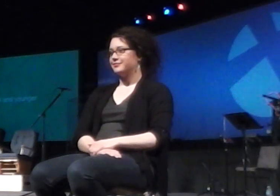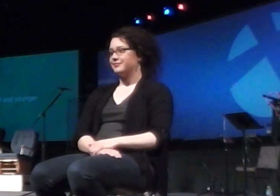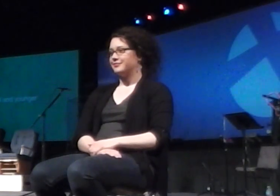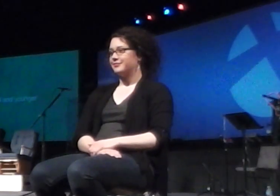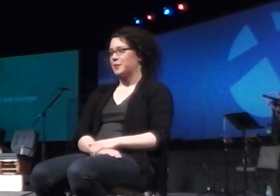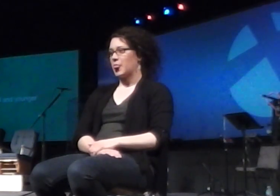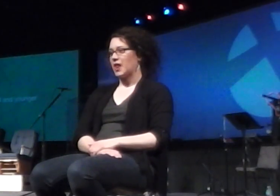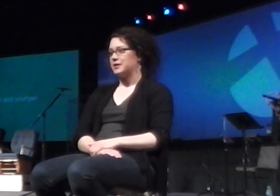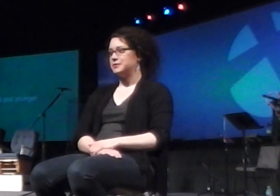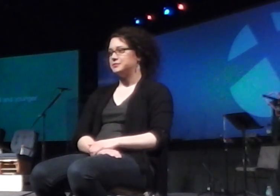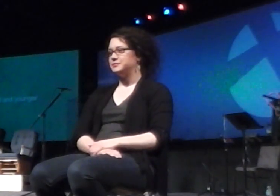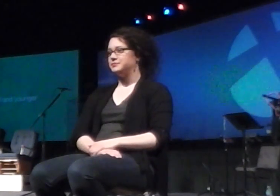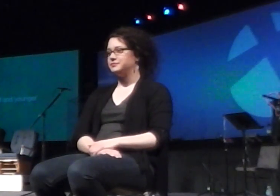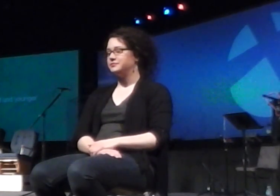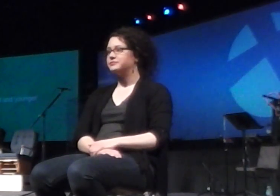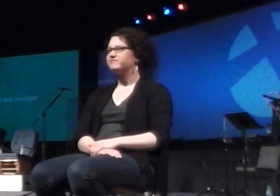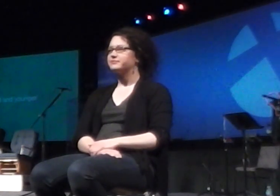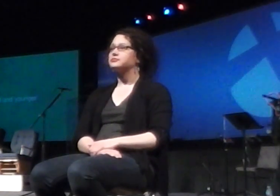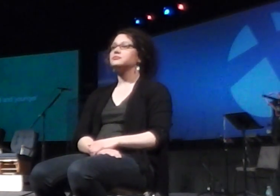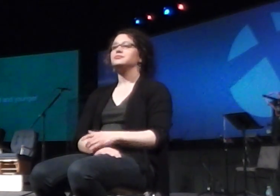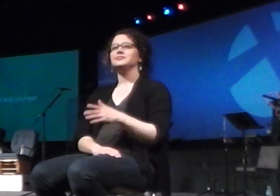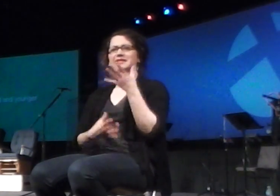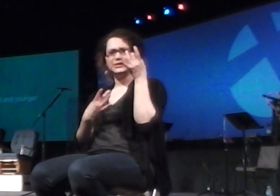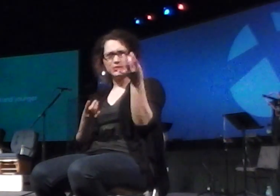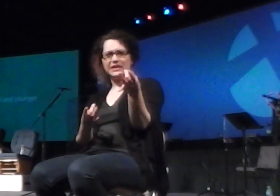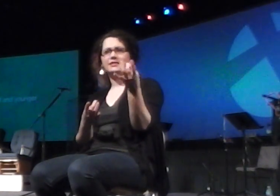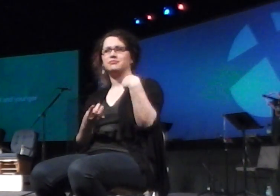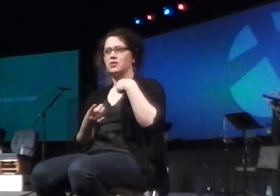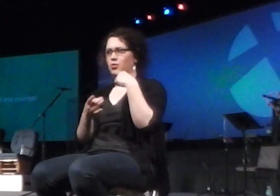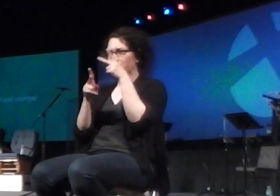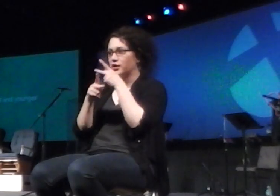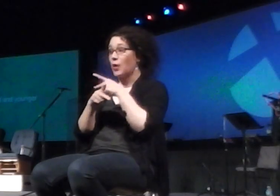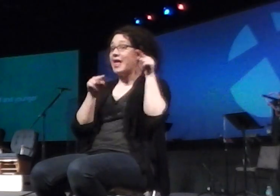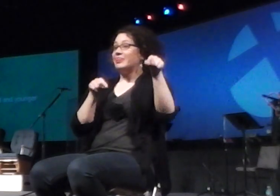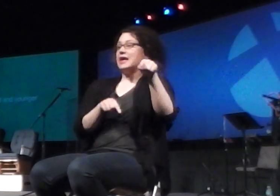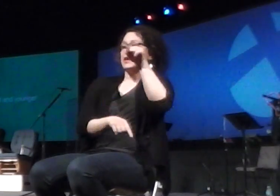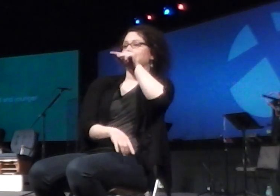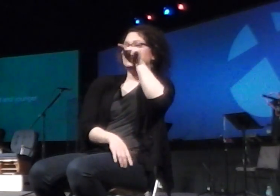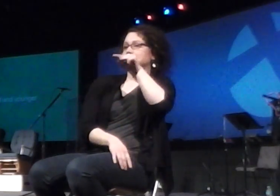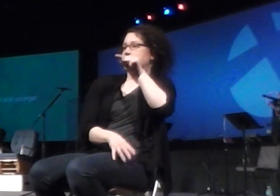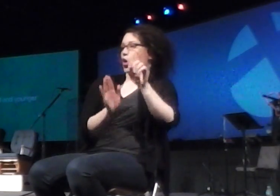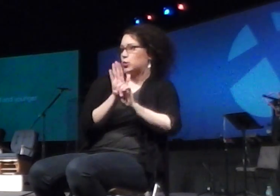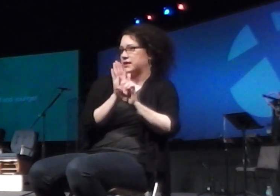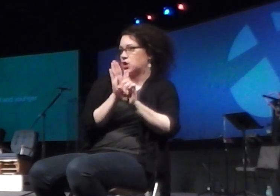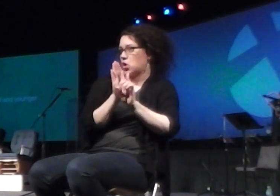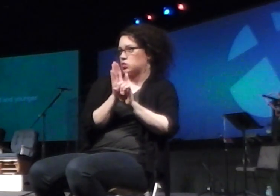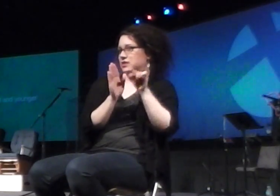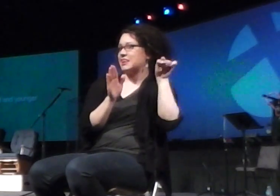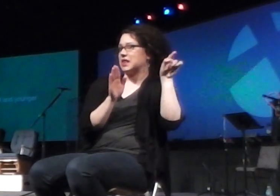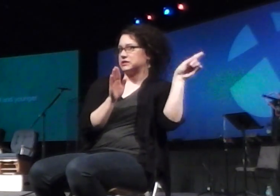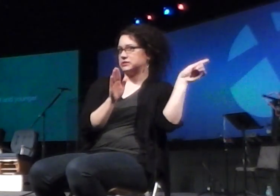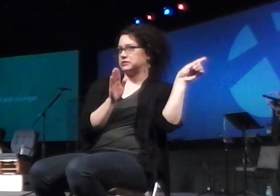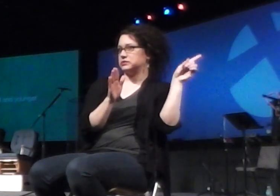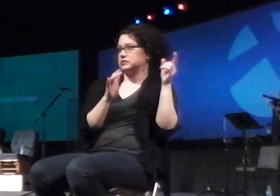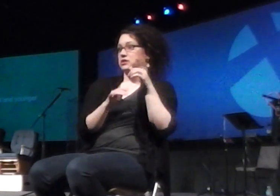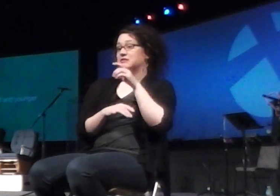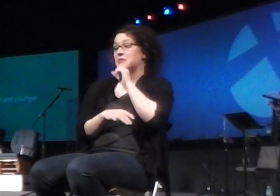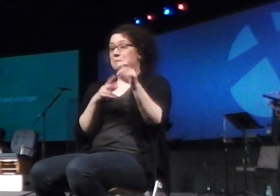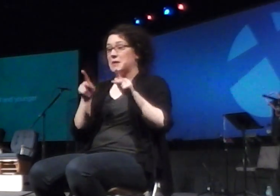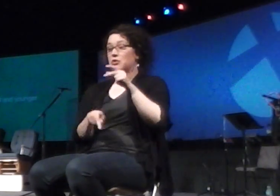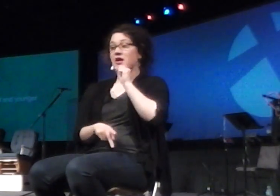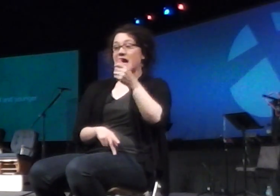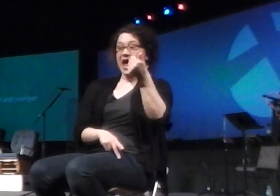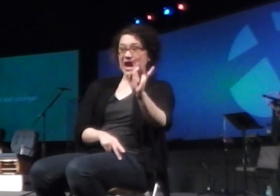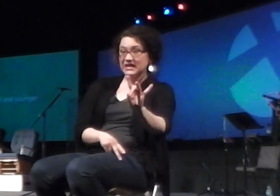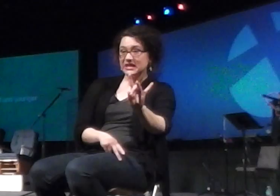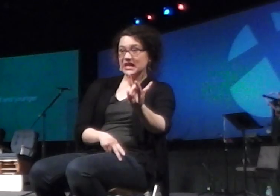Okay, now this is where it gets really interesting. And what we've discovered is this is the mosquito ringtone. This is the high frequency that 18 years old and